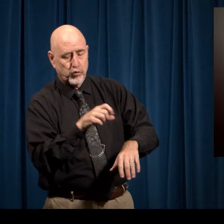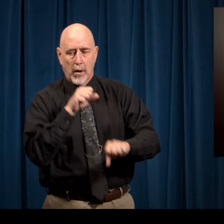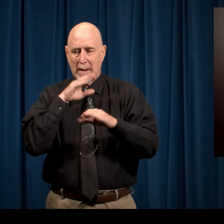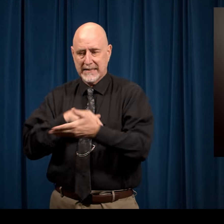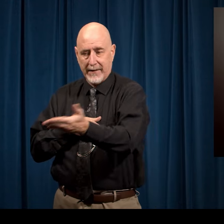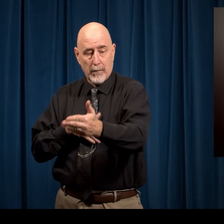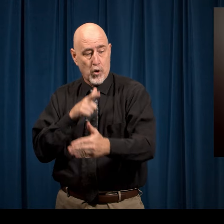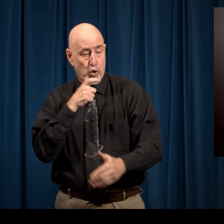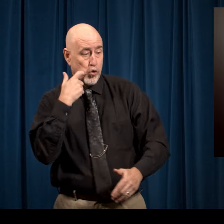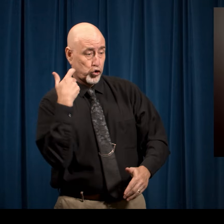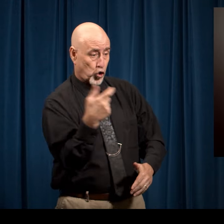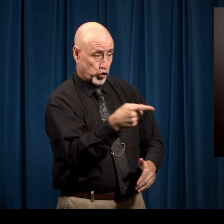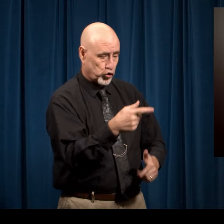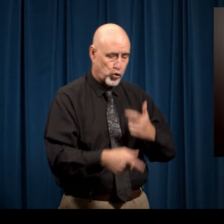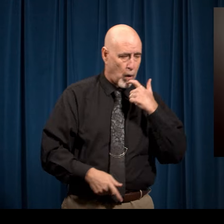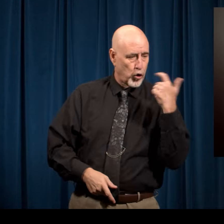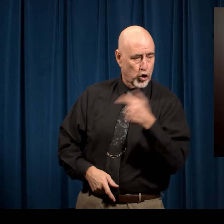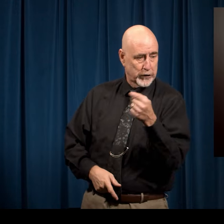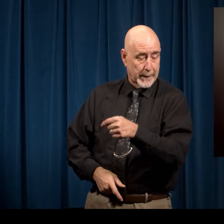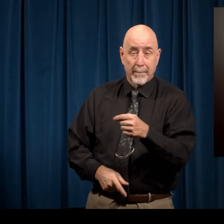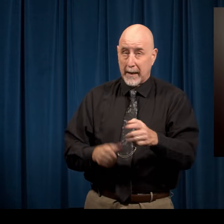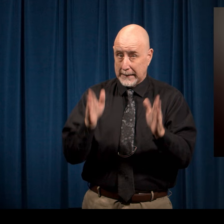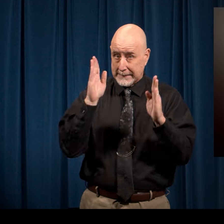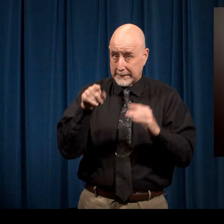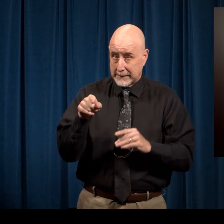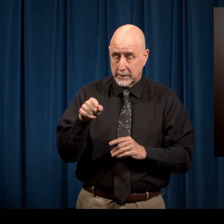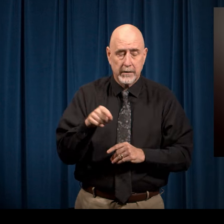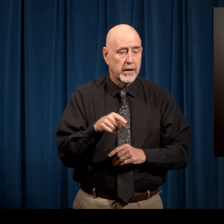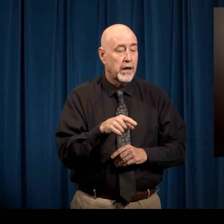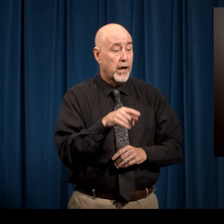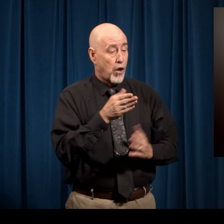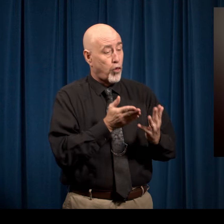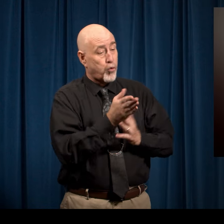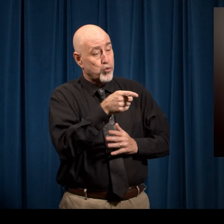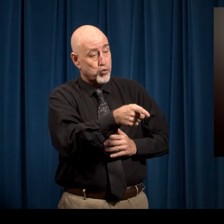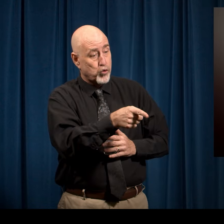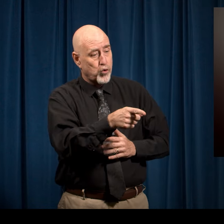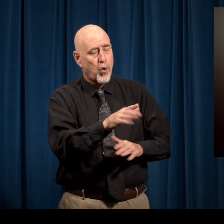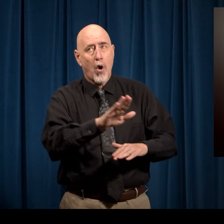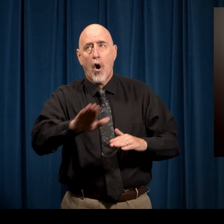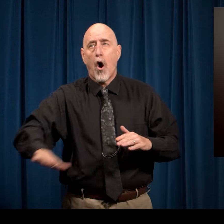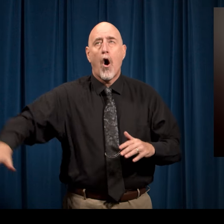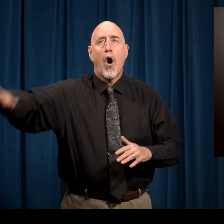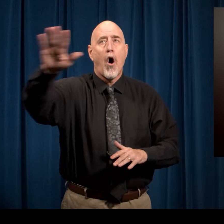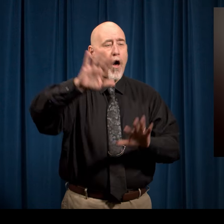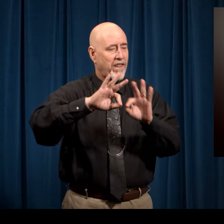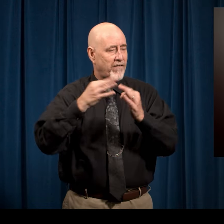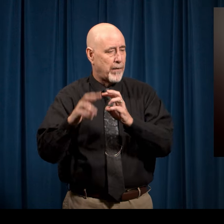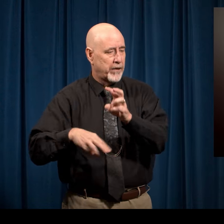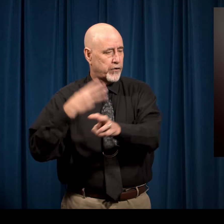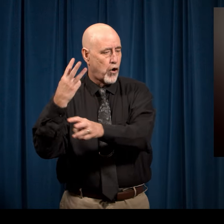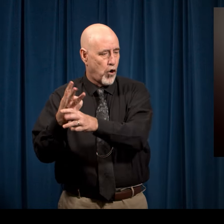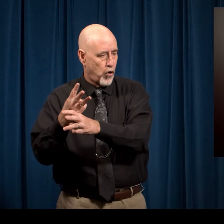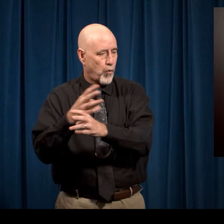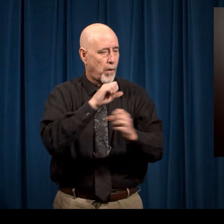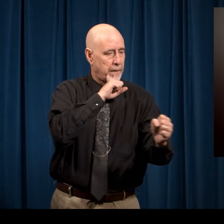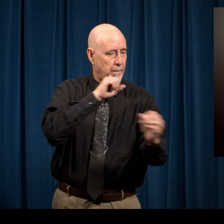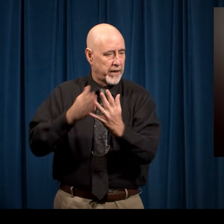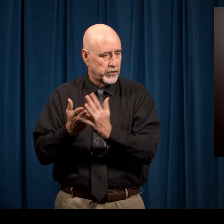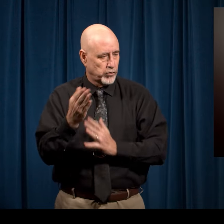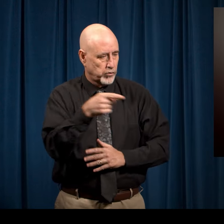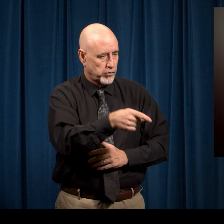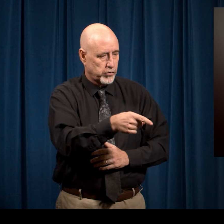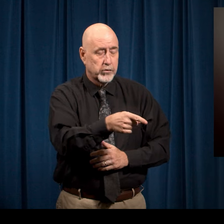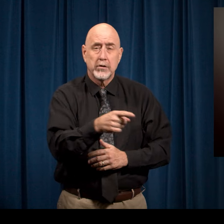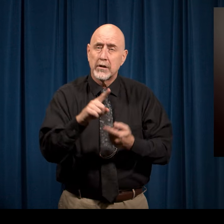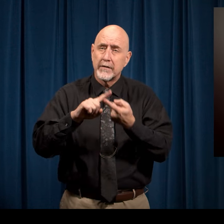those who bless you. I will curse him who curses you." Now listen to this part. "And in you all the families of the earth shall